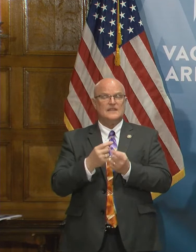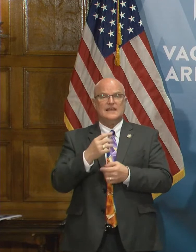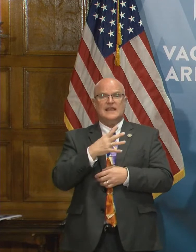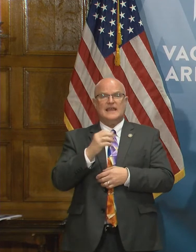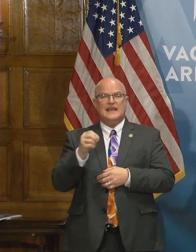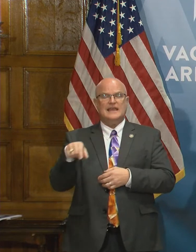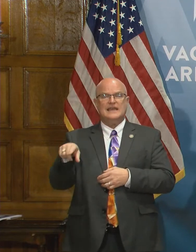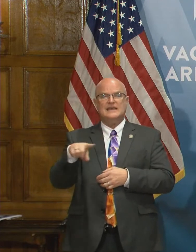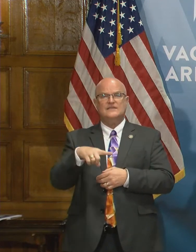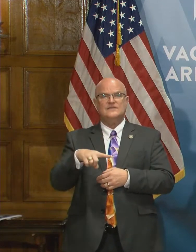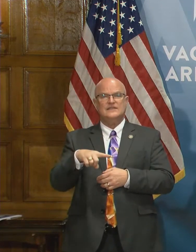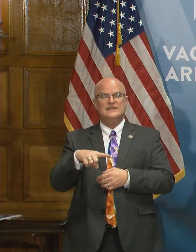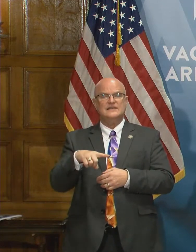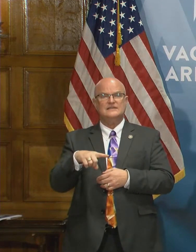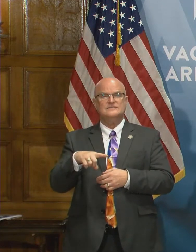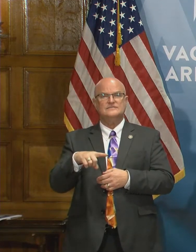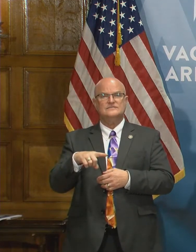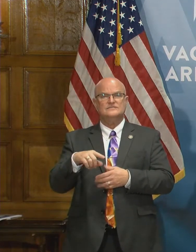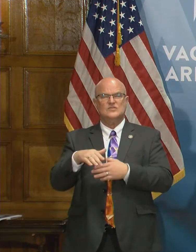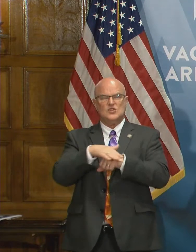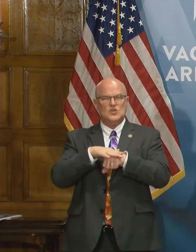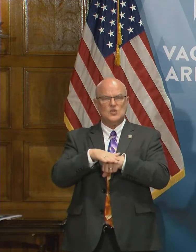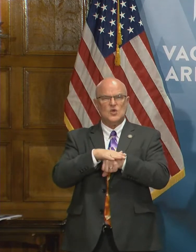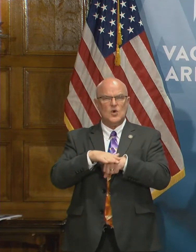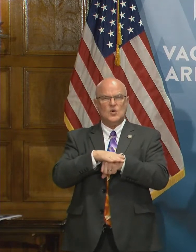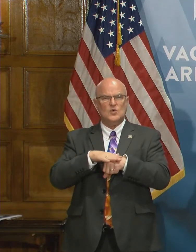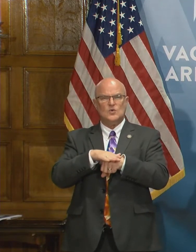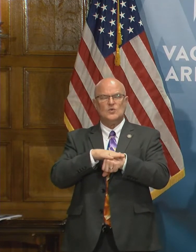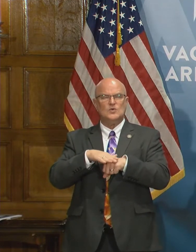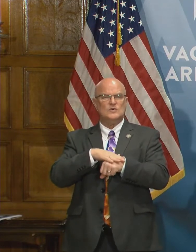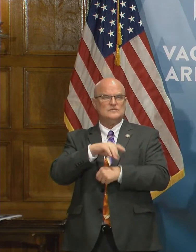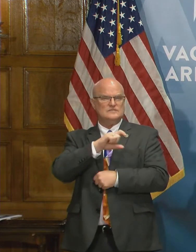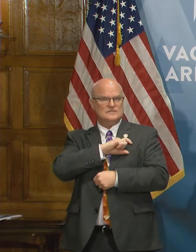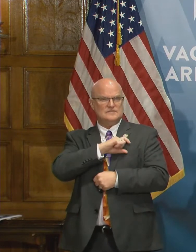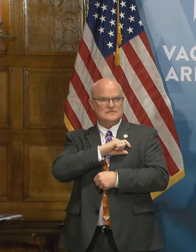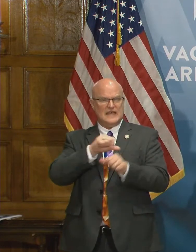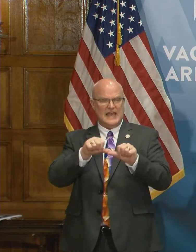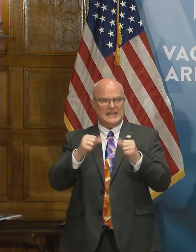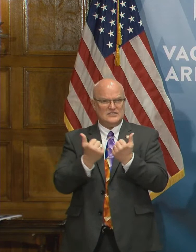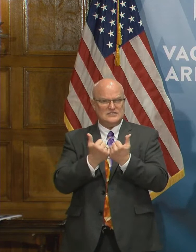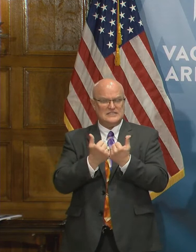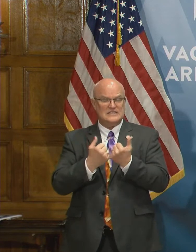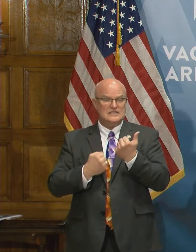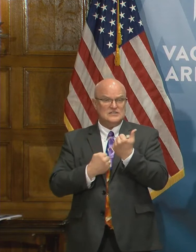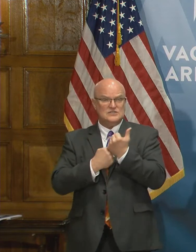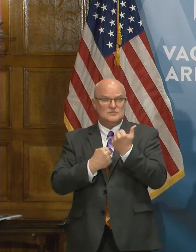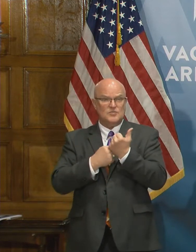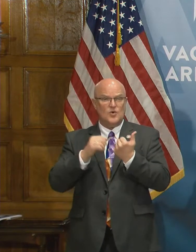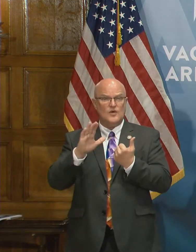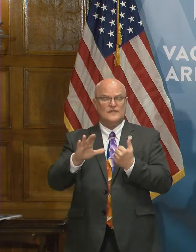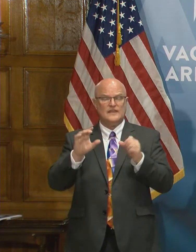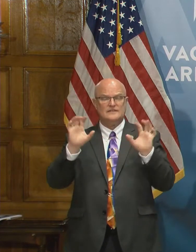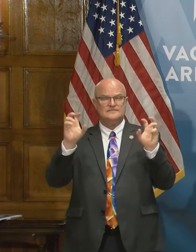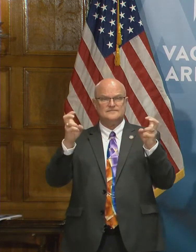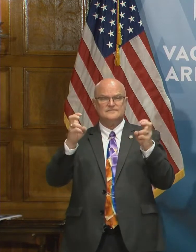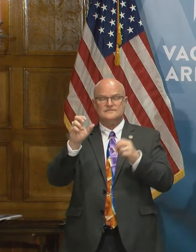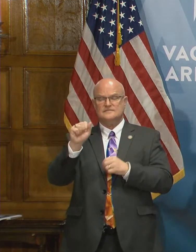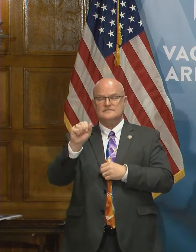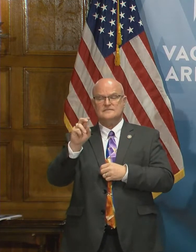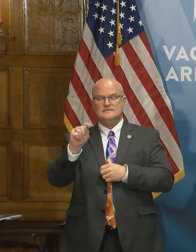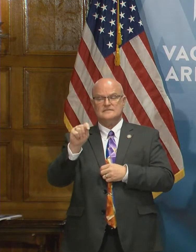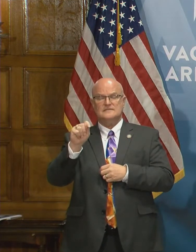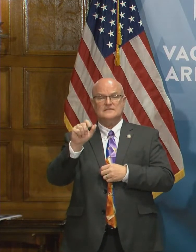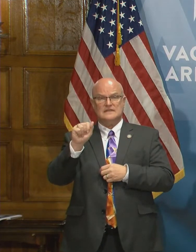to the local law enforcement agencies in support of their anti-crime efforts. And the